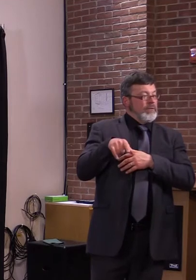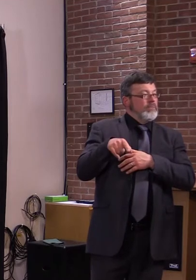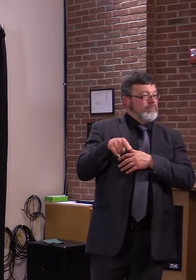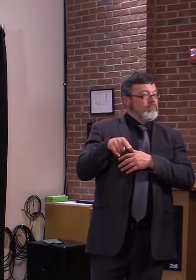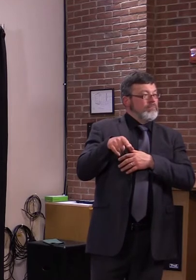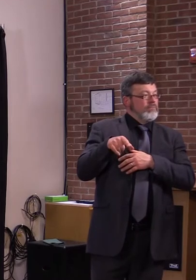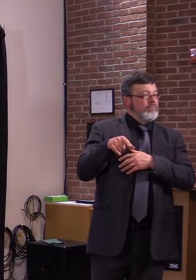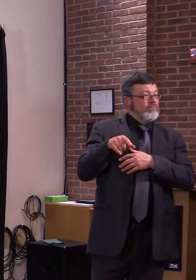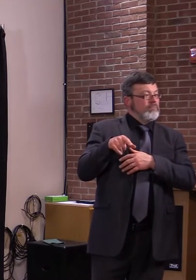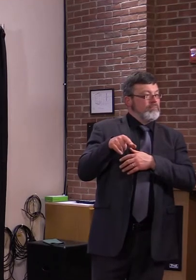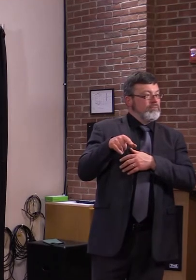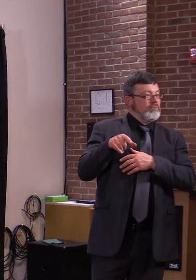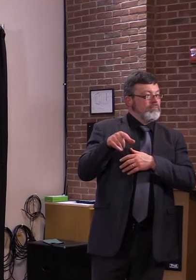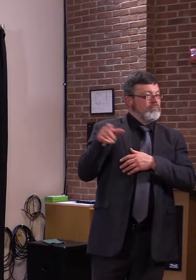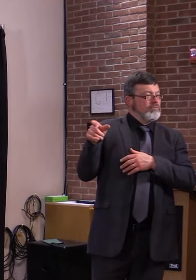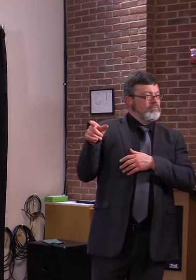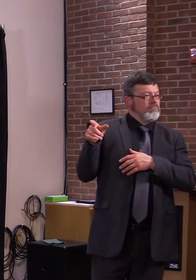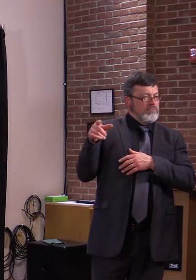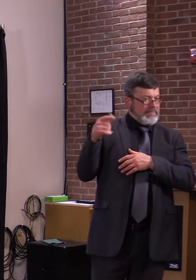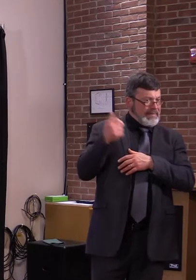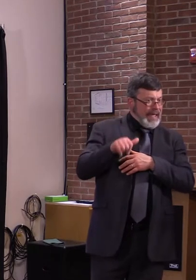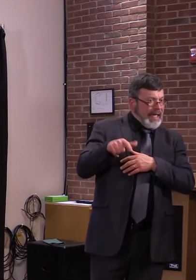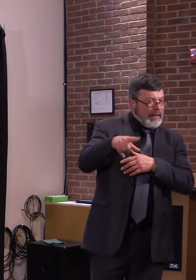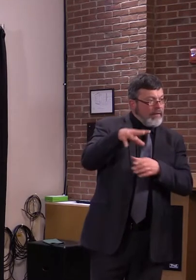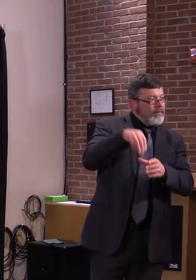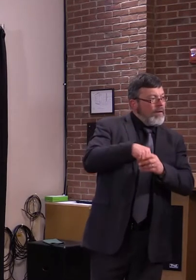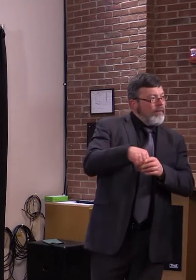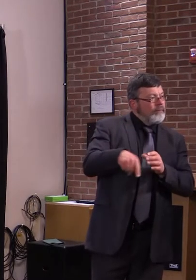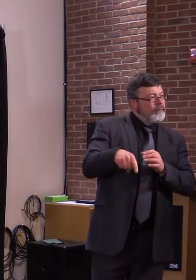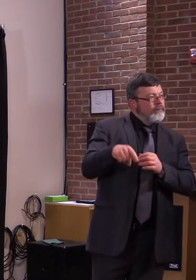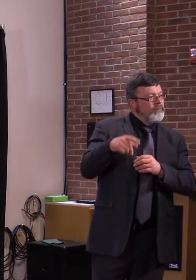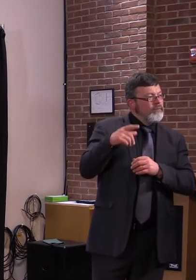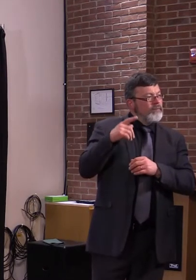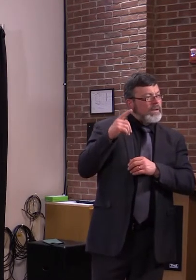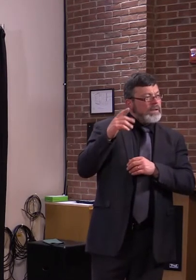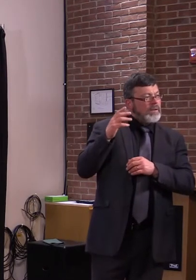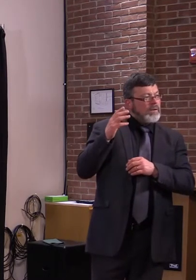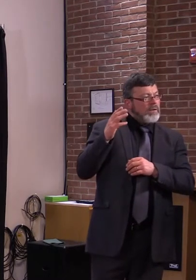queue today, but maybe Governor Scott and maybe